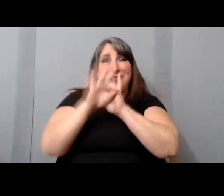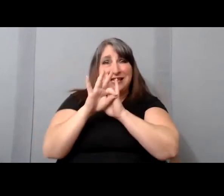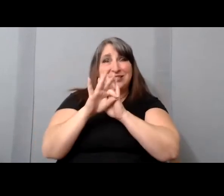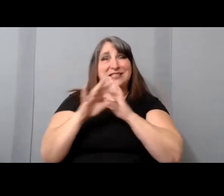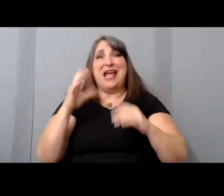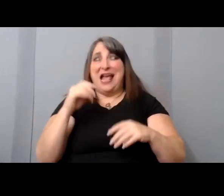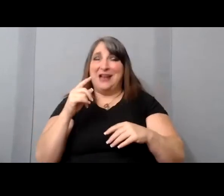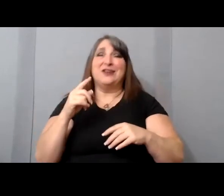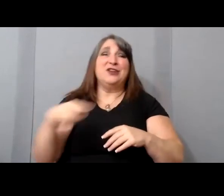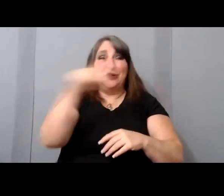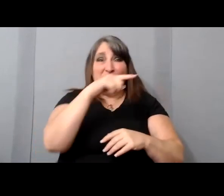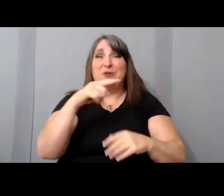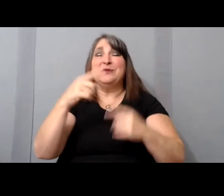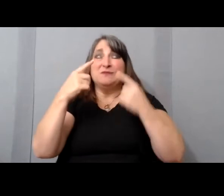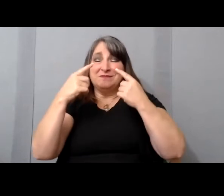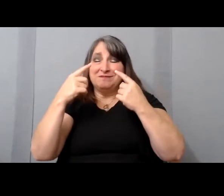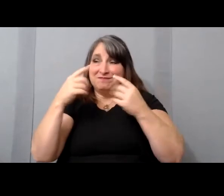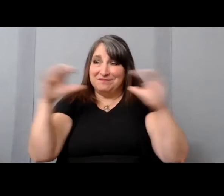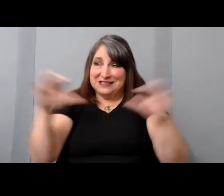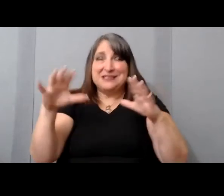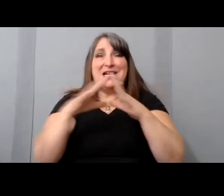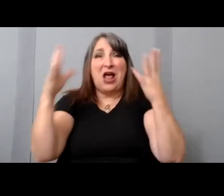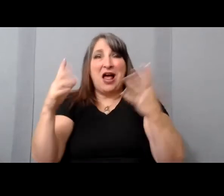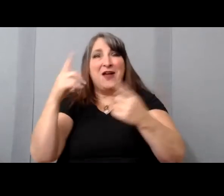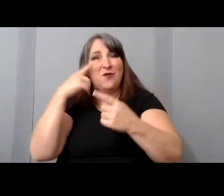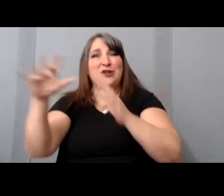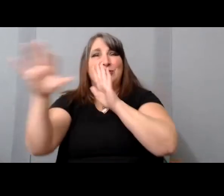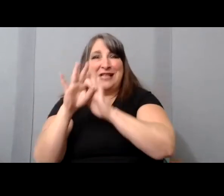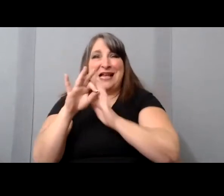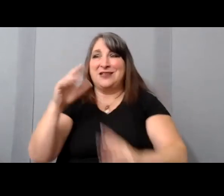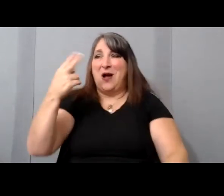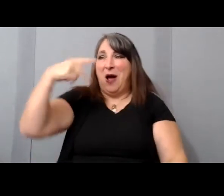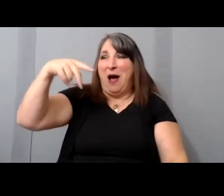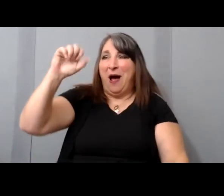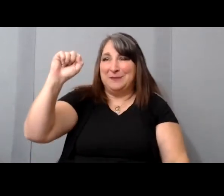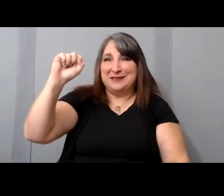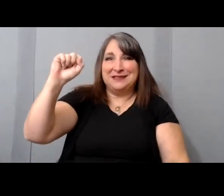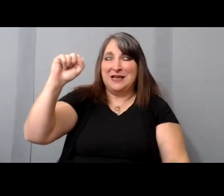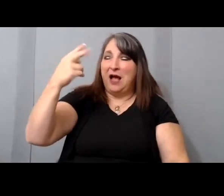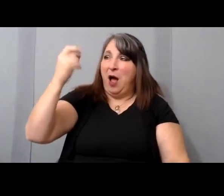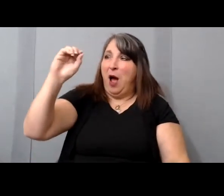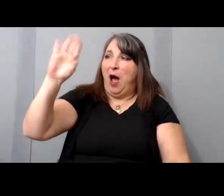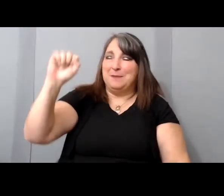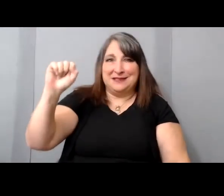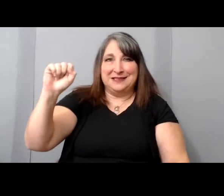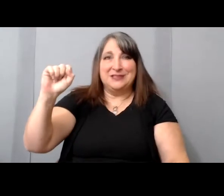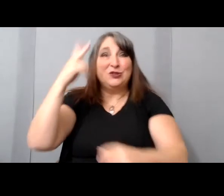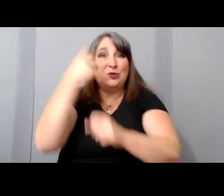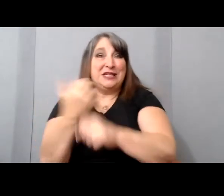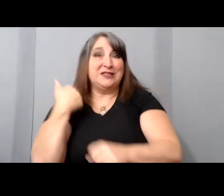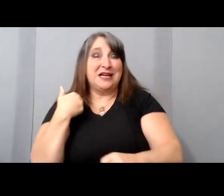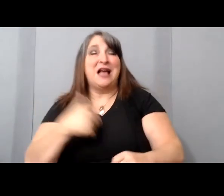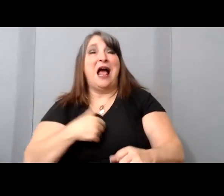Secretaries Benson and Secretary Hobbs 2 years ago. You know, in my spare time and with my wife's permission, I serve as chair of the